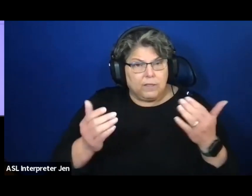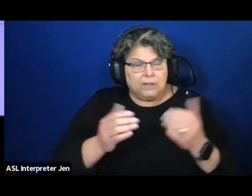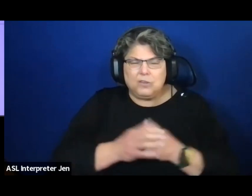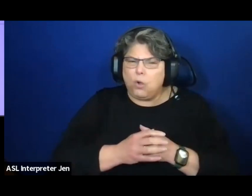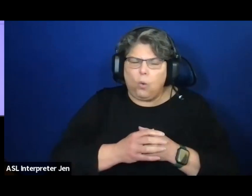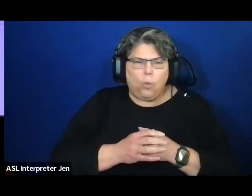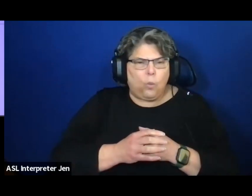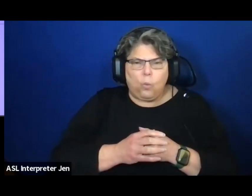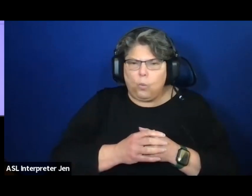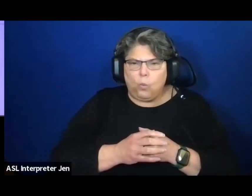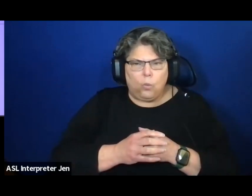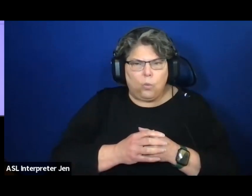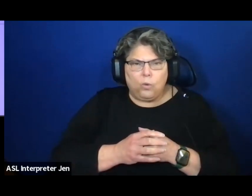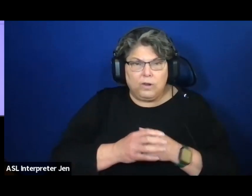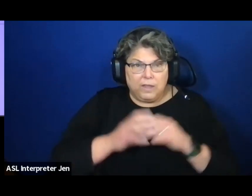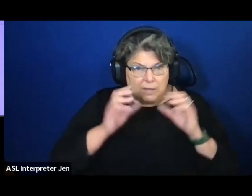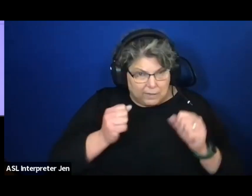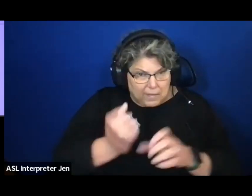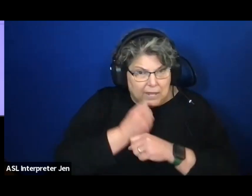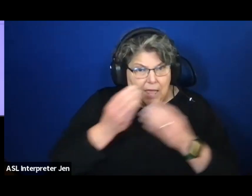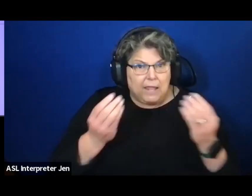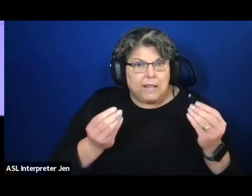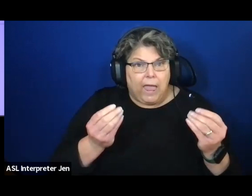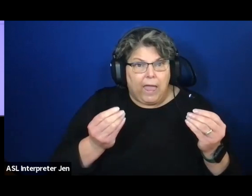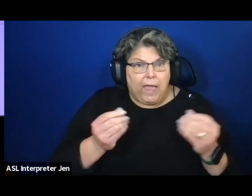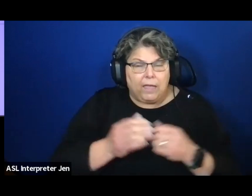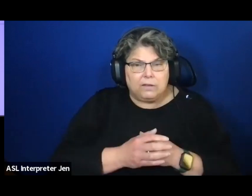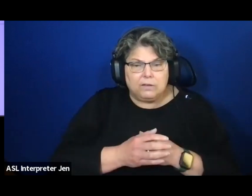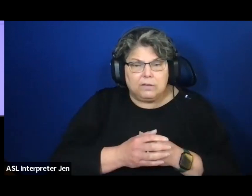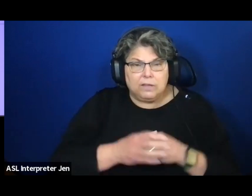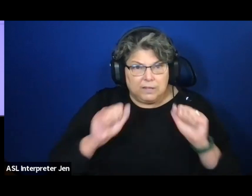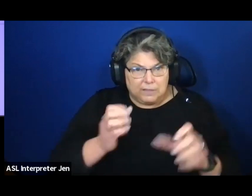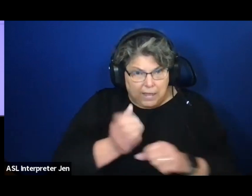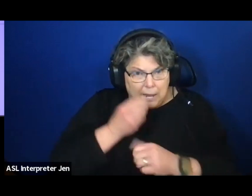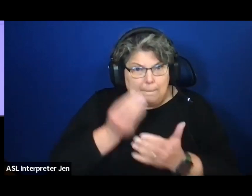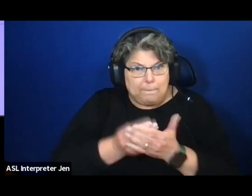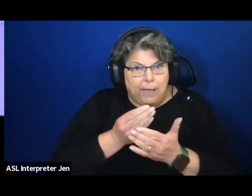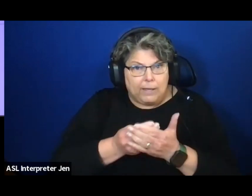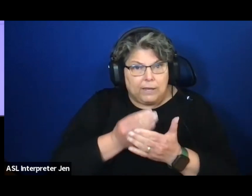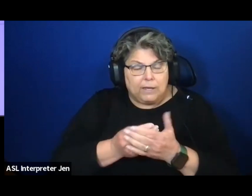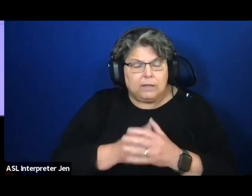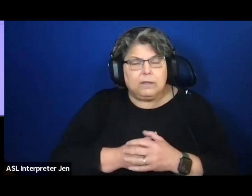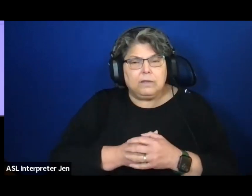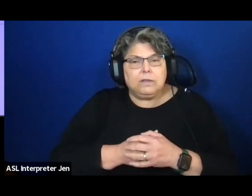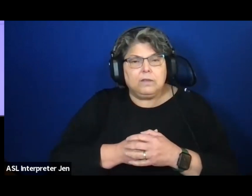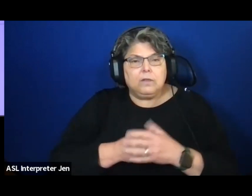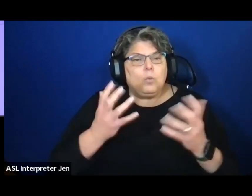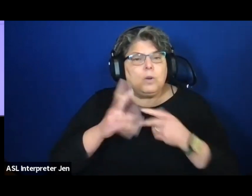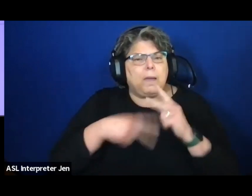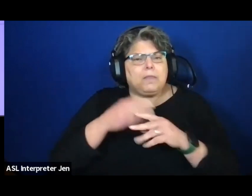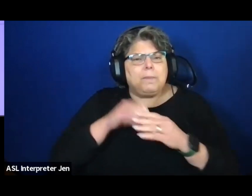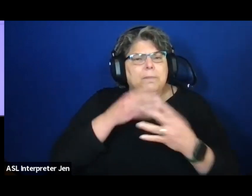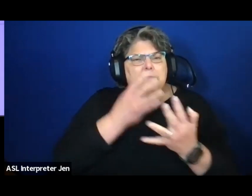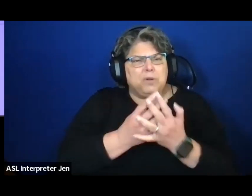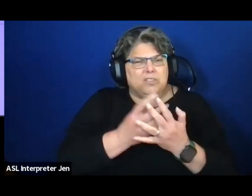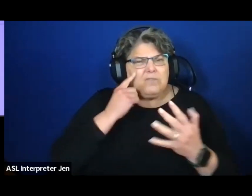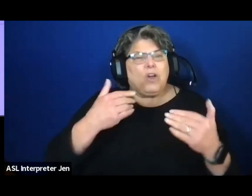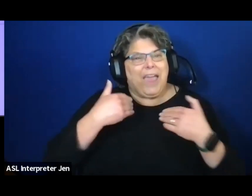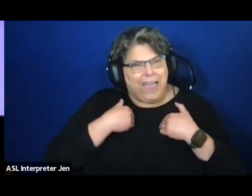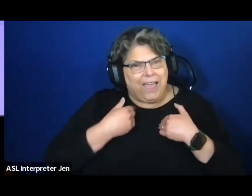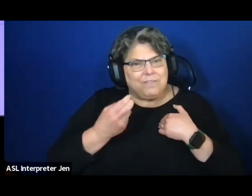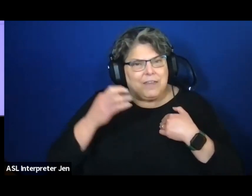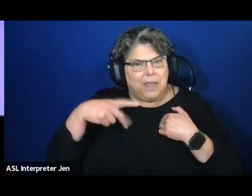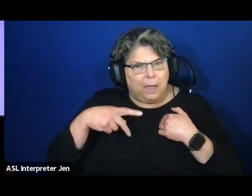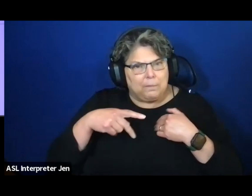No. Can they have access to land? Do they have access to money? How about those who were in prison for having hemp? It's